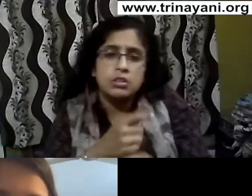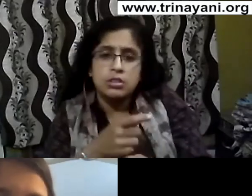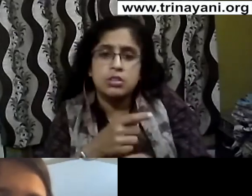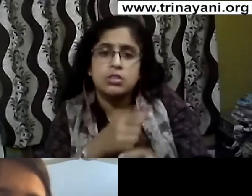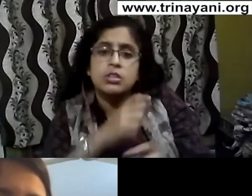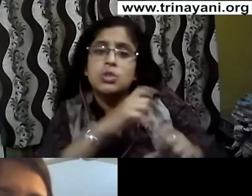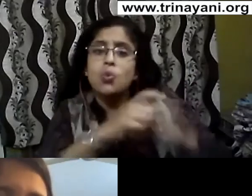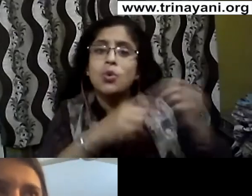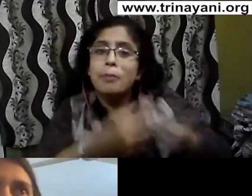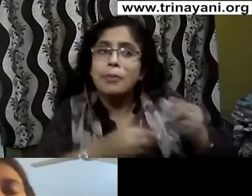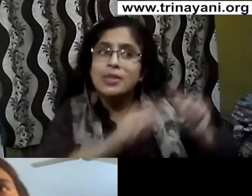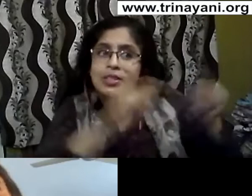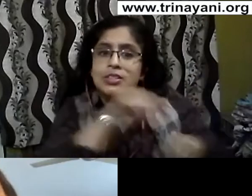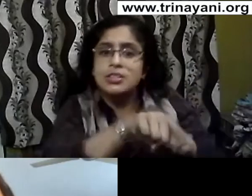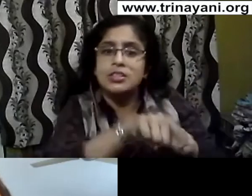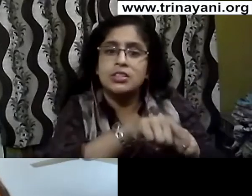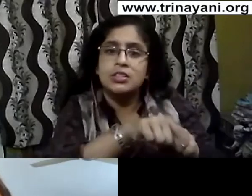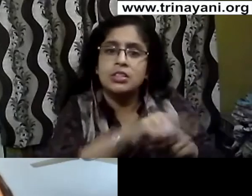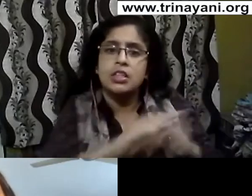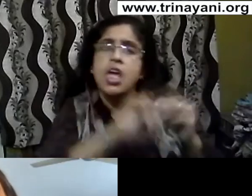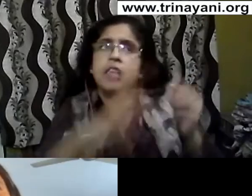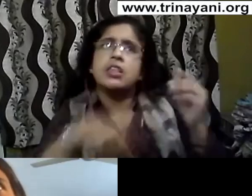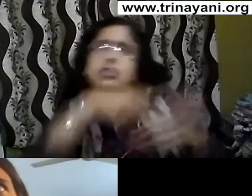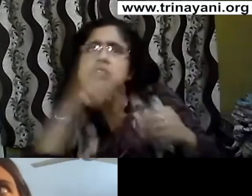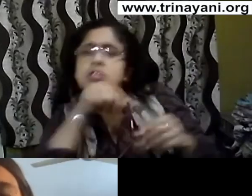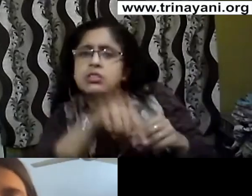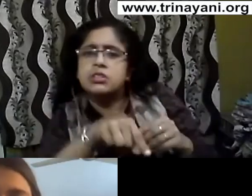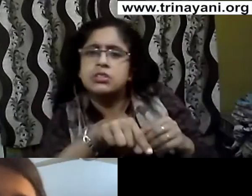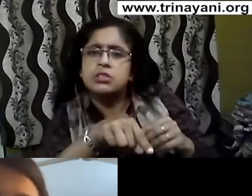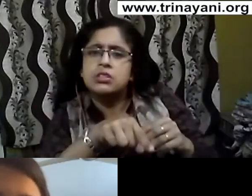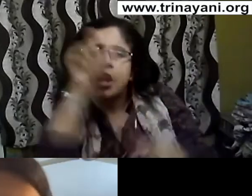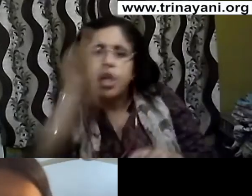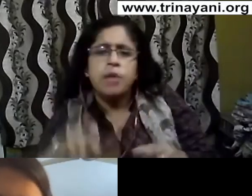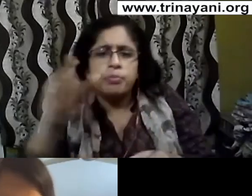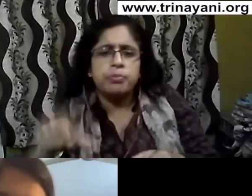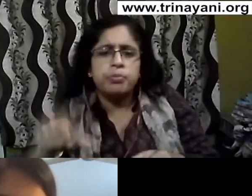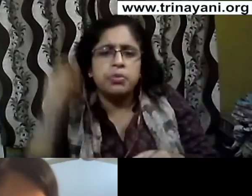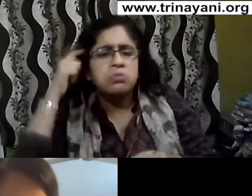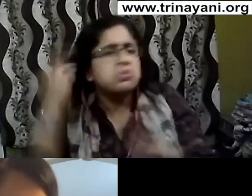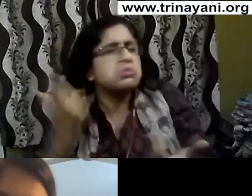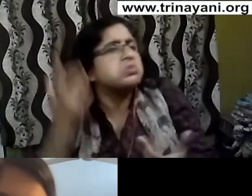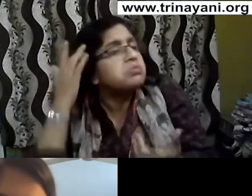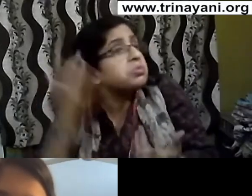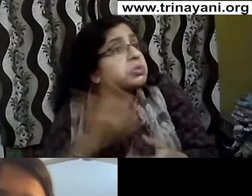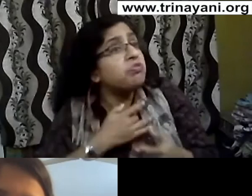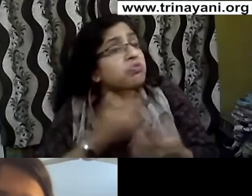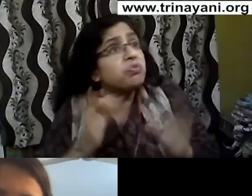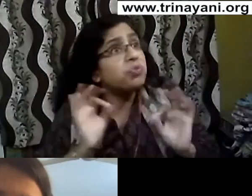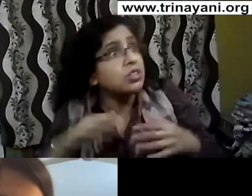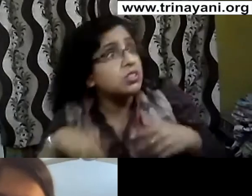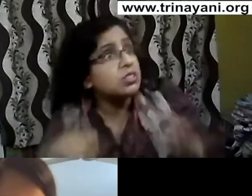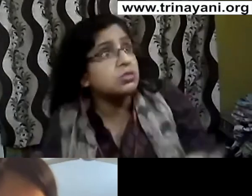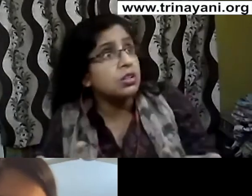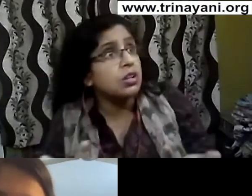strategy. At the end of the day, I mean, a lot of people are just not sensitive and sensible, but you can give them